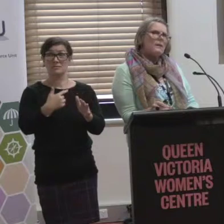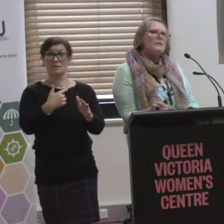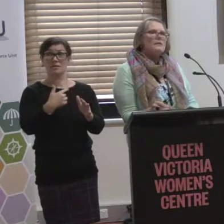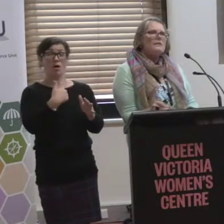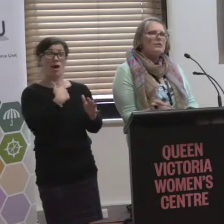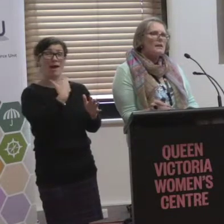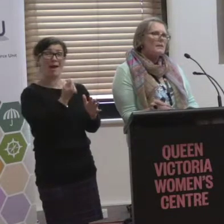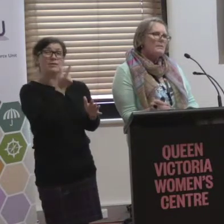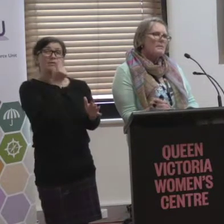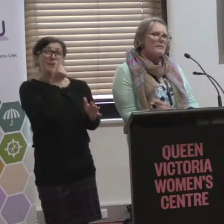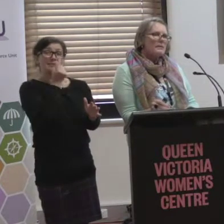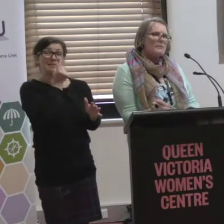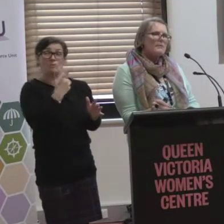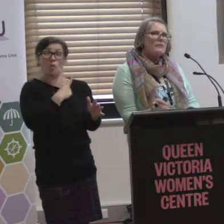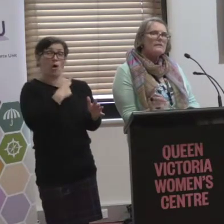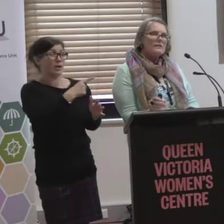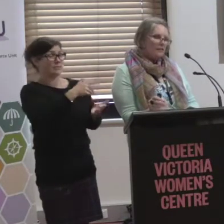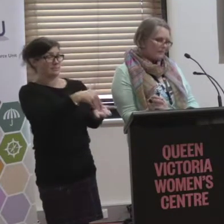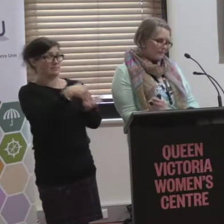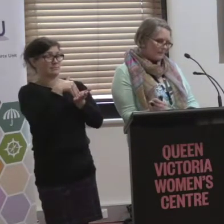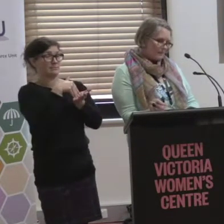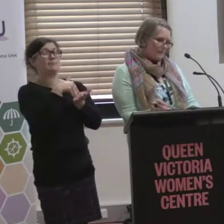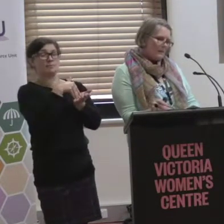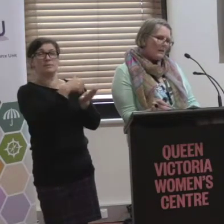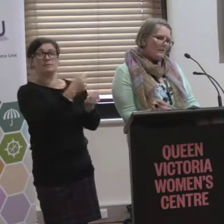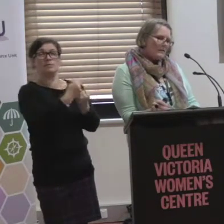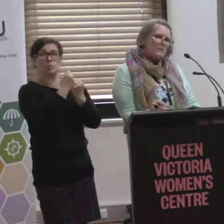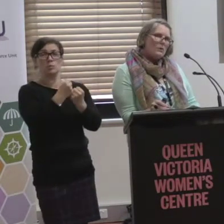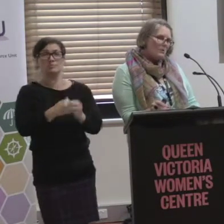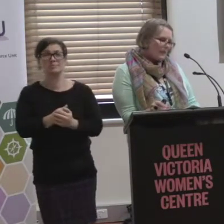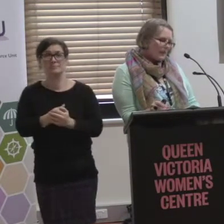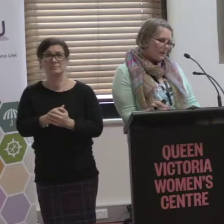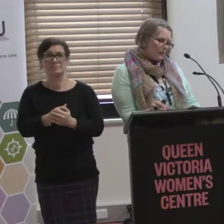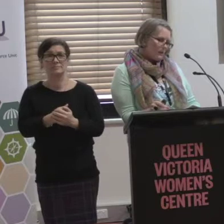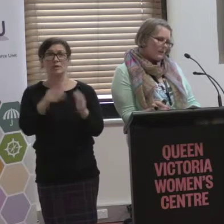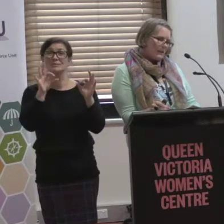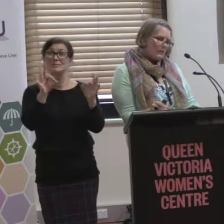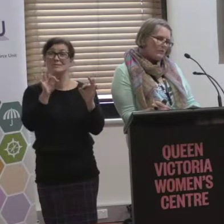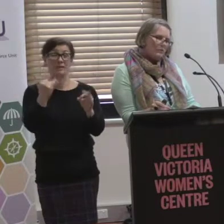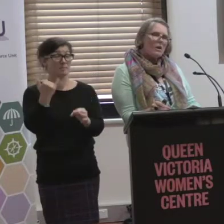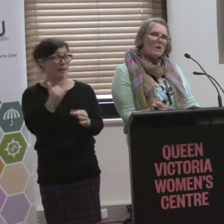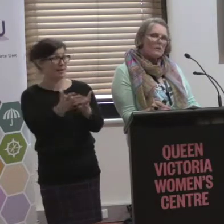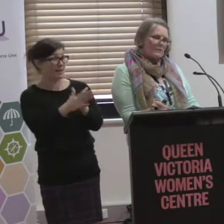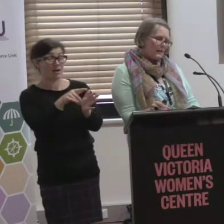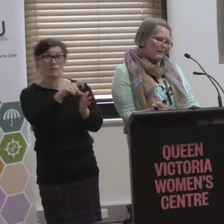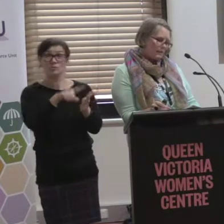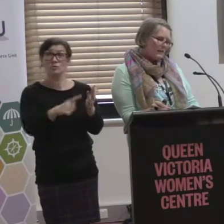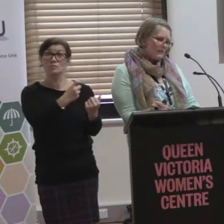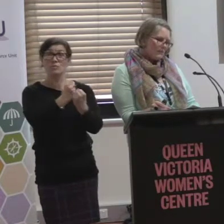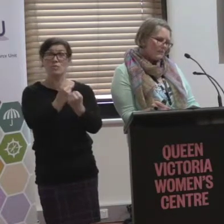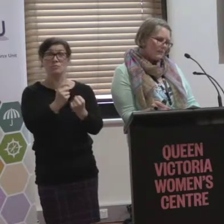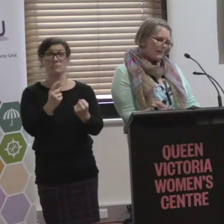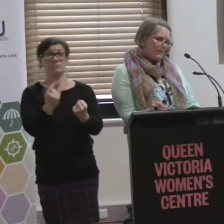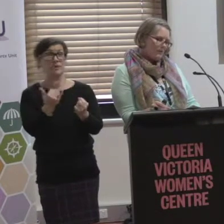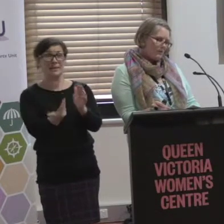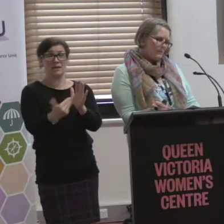decision. So decision-making capacity, as I said before, is decision-specific. So support may include the additional time that it takes for an